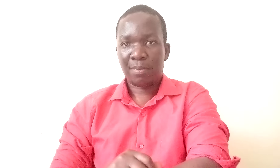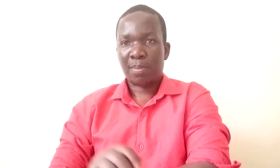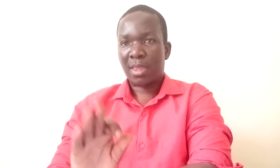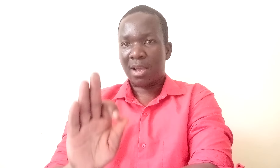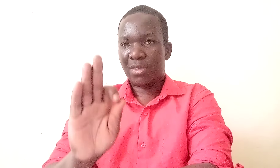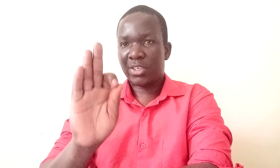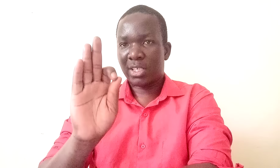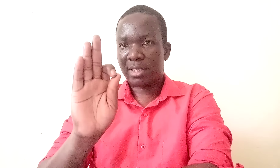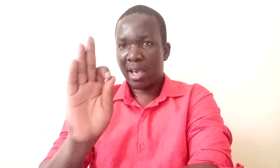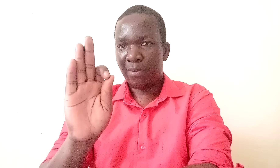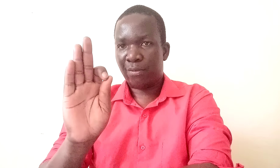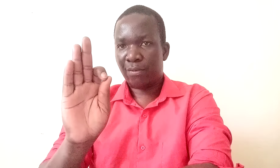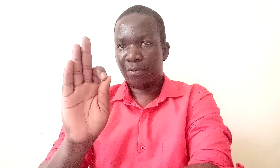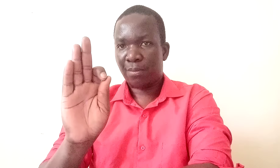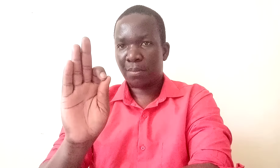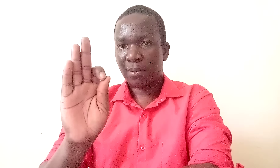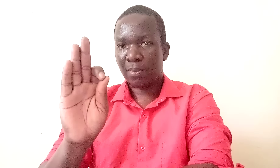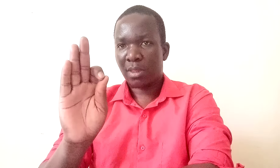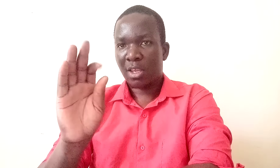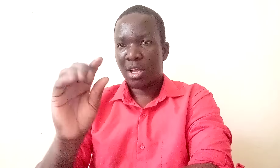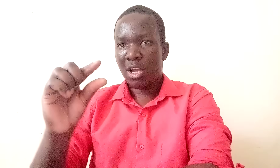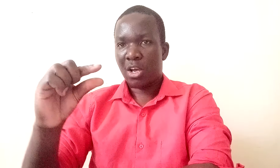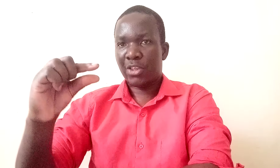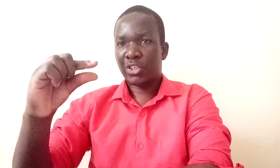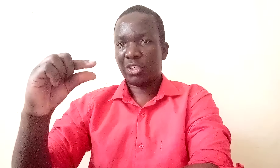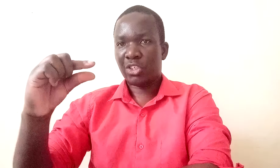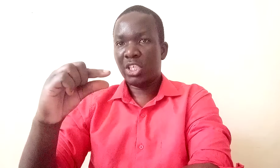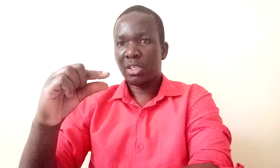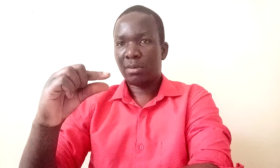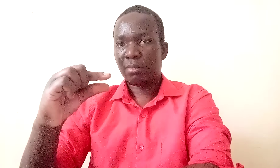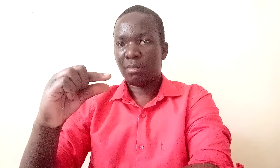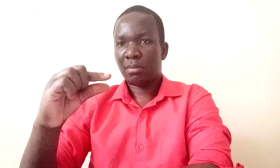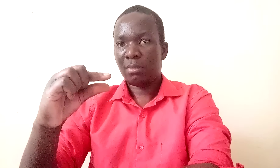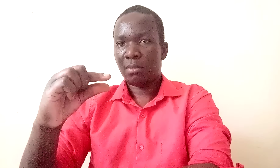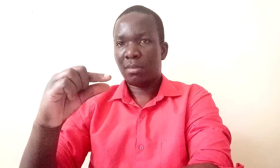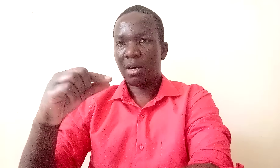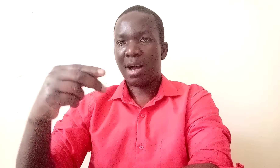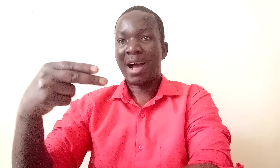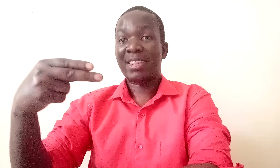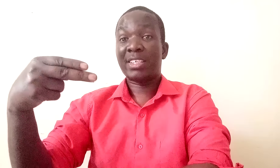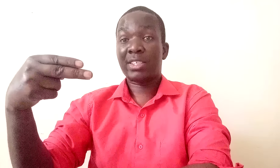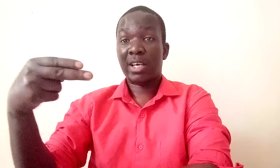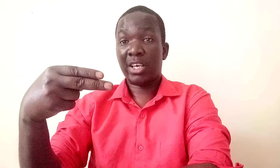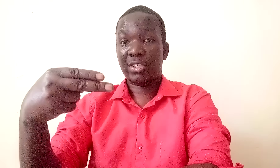this is F, this is G, and this is H.